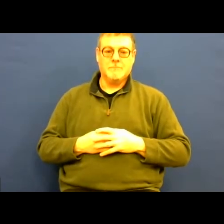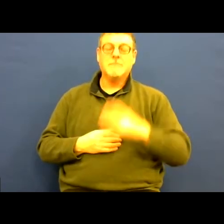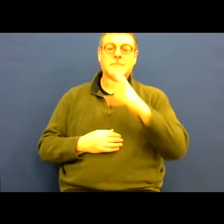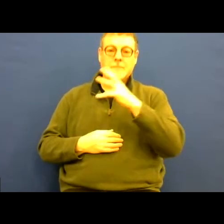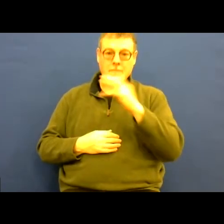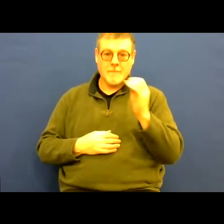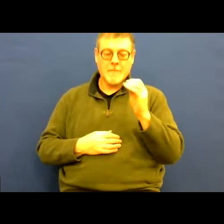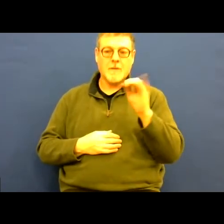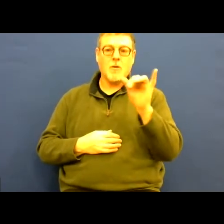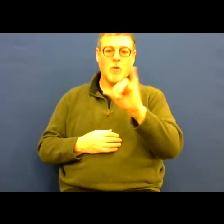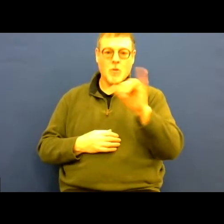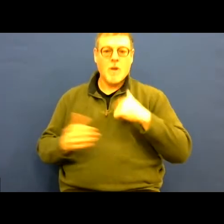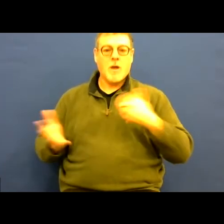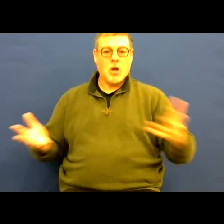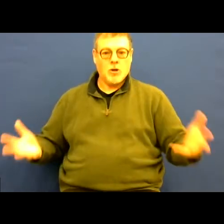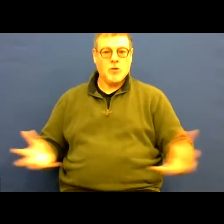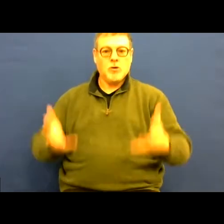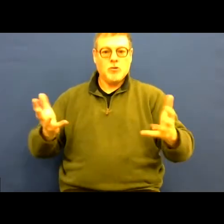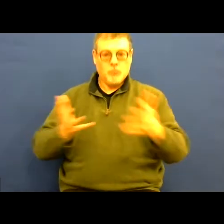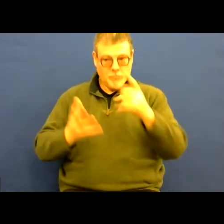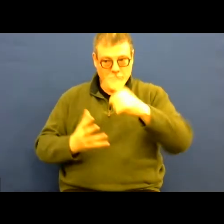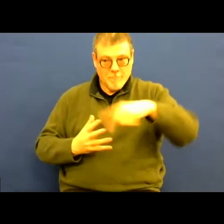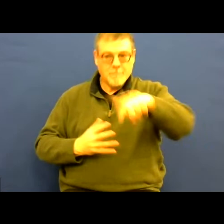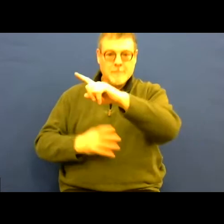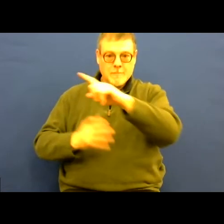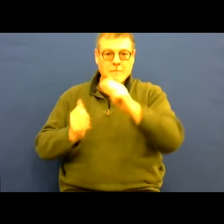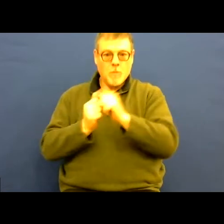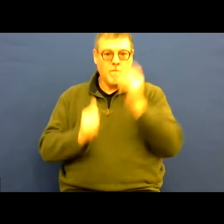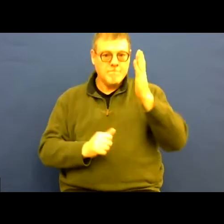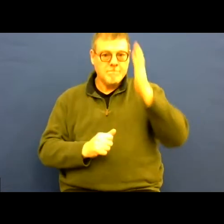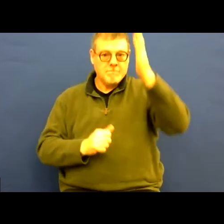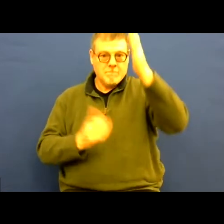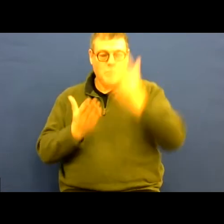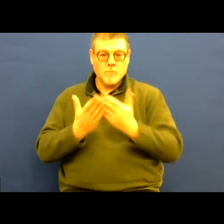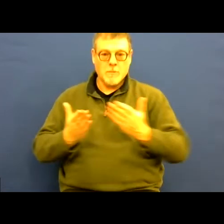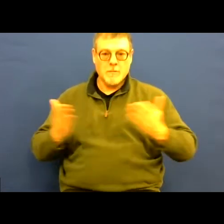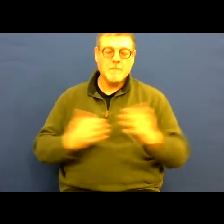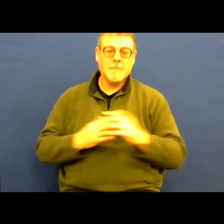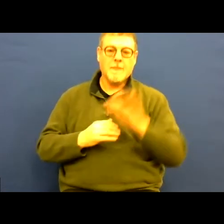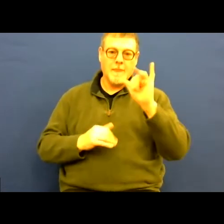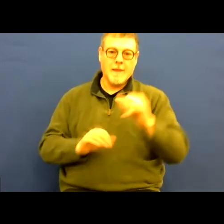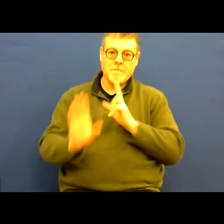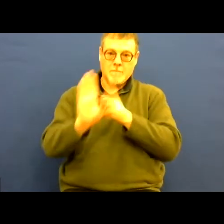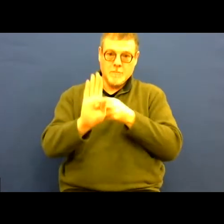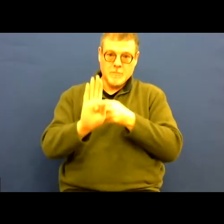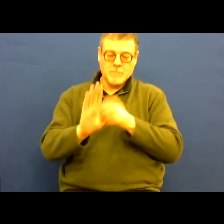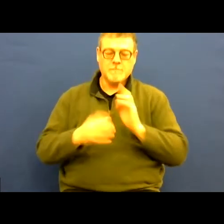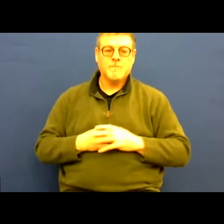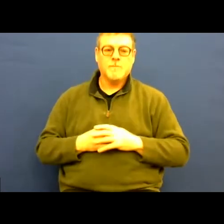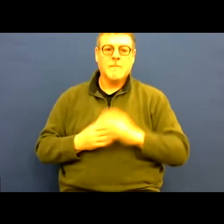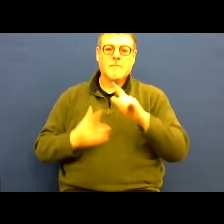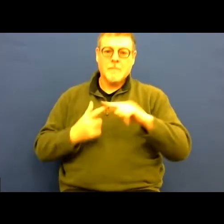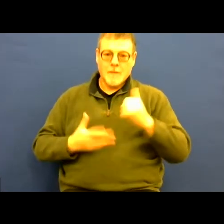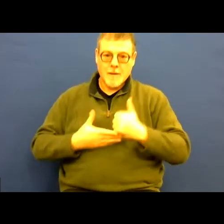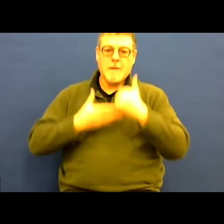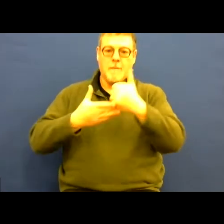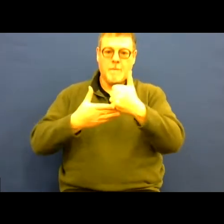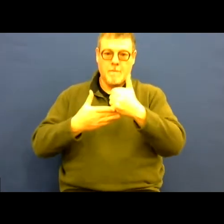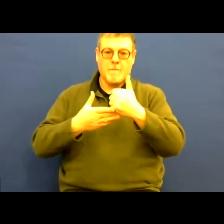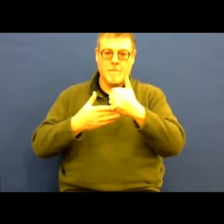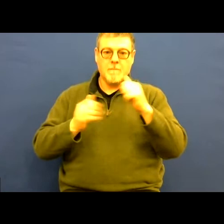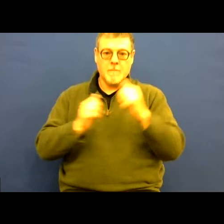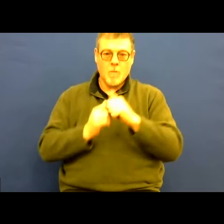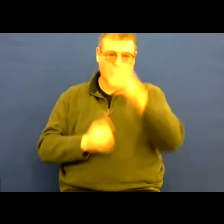I've also encouraged them with some of the future things that we could do that maybe participate a little bit in helping with the